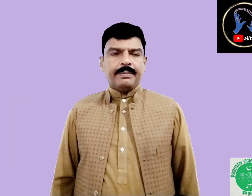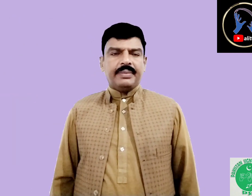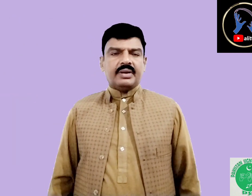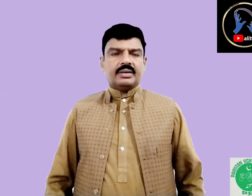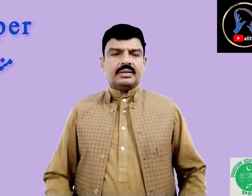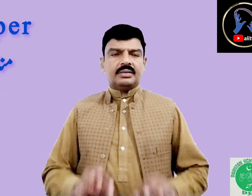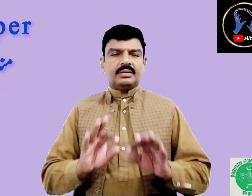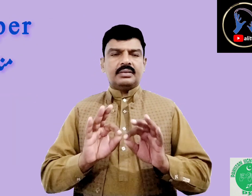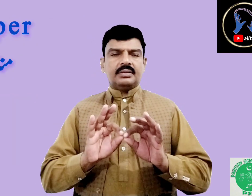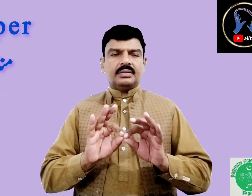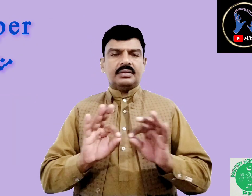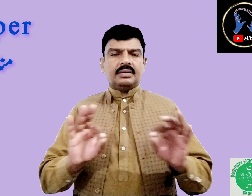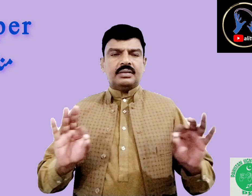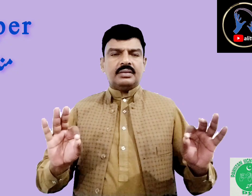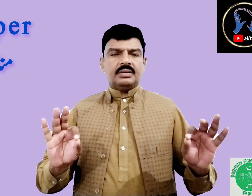proper